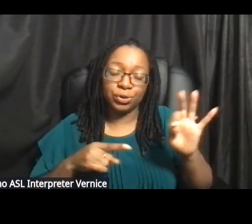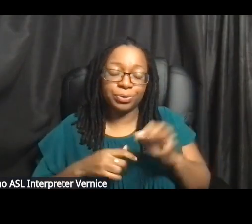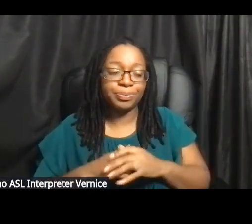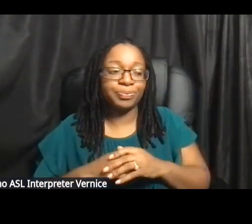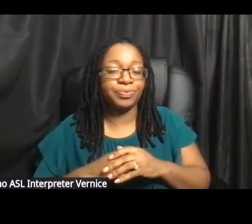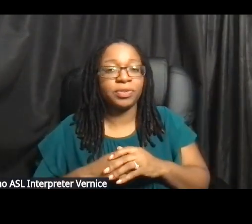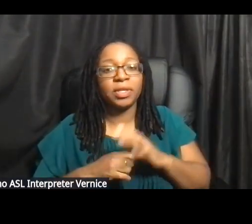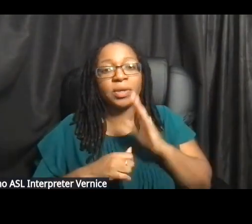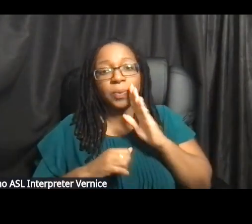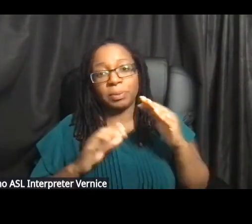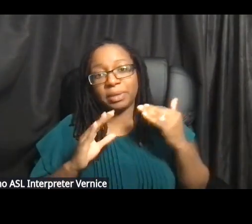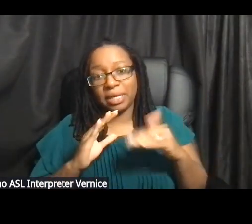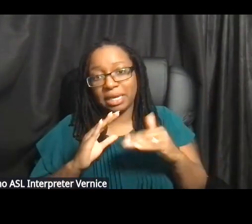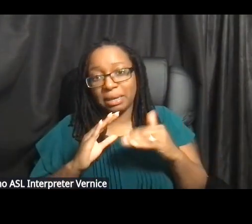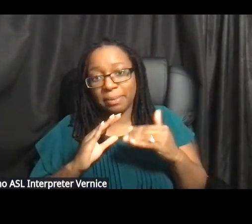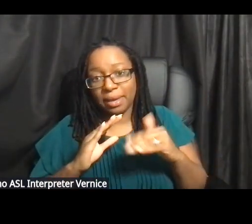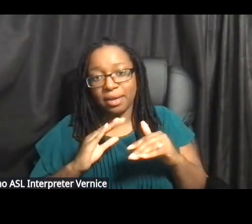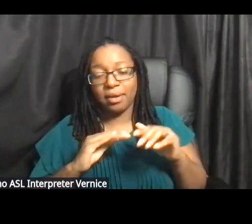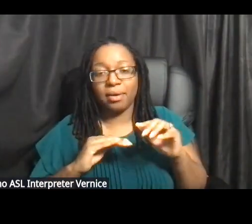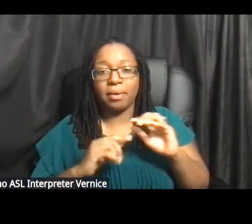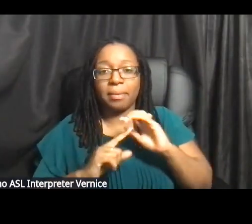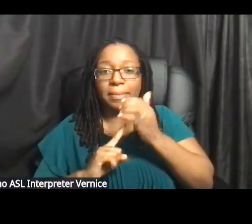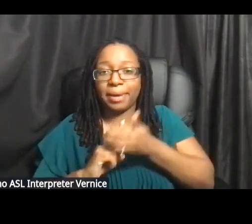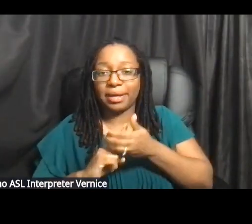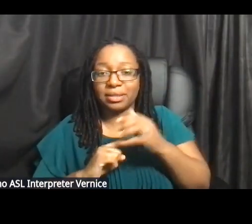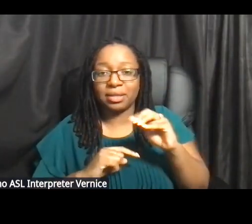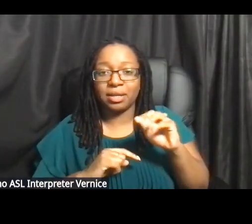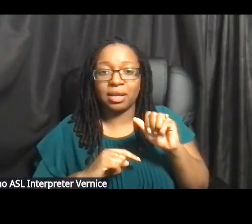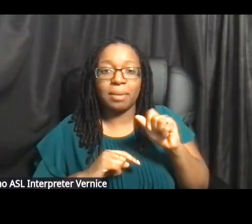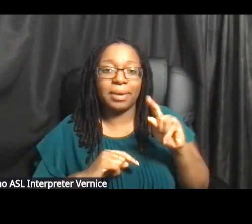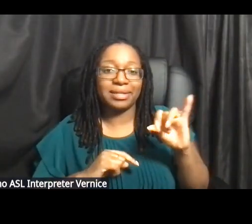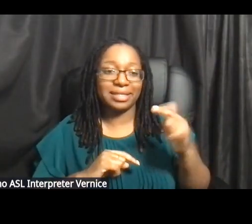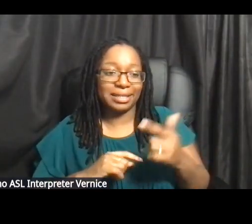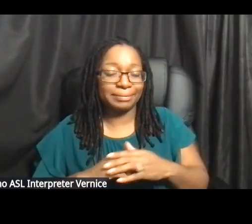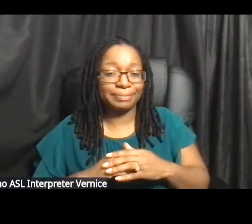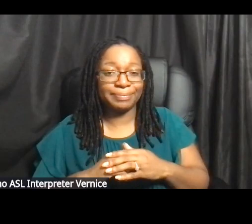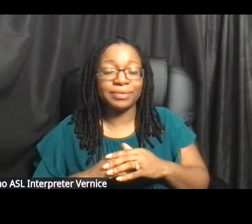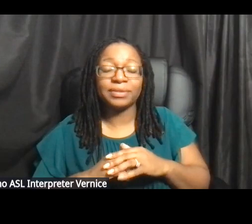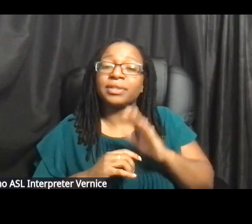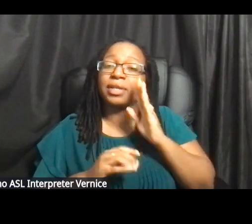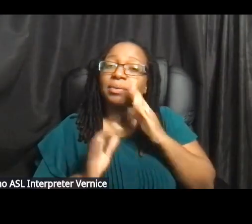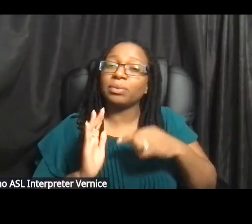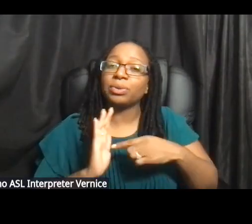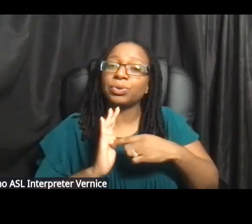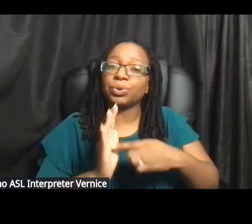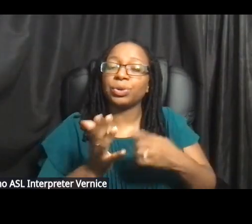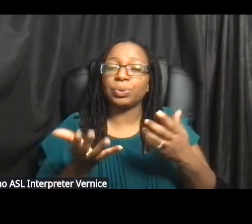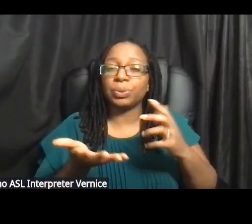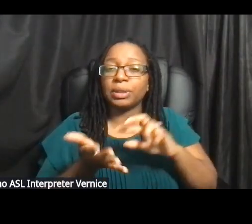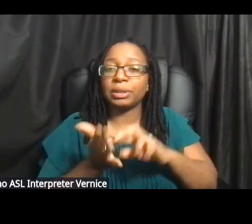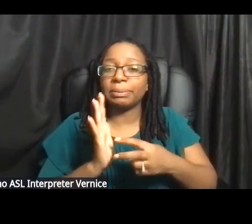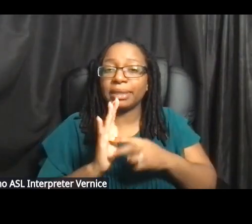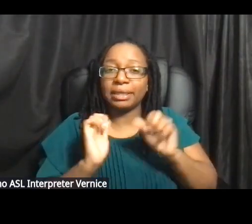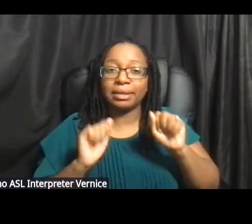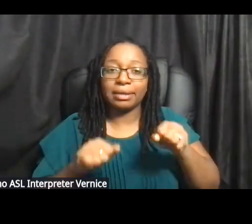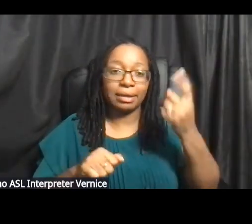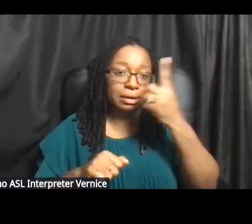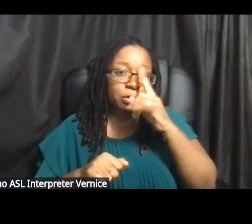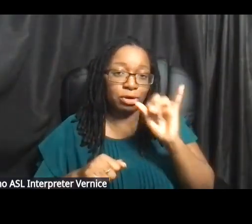be email masking. And I'm going to show you an example of what this can look like